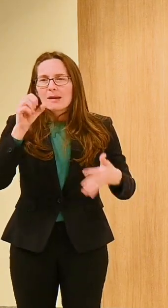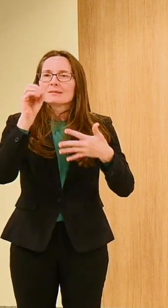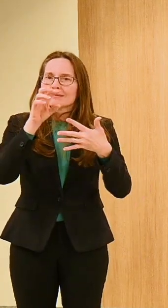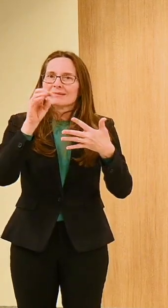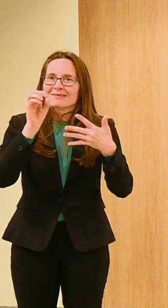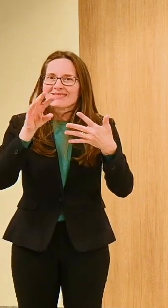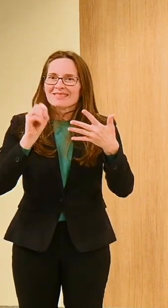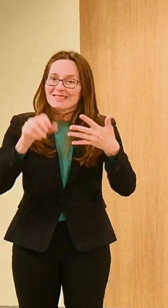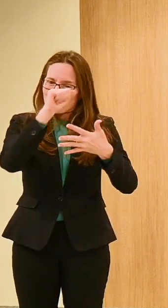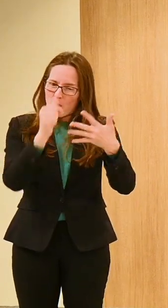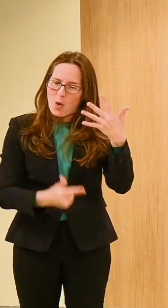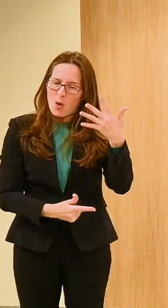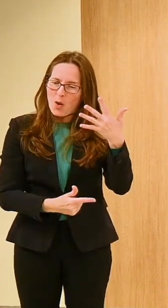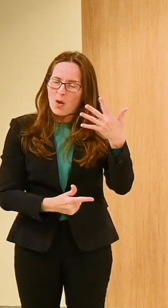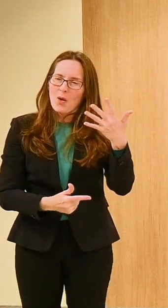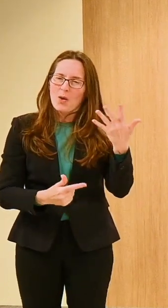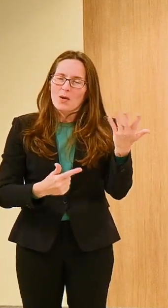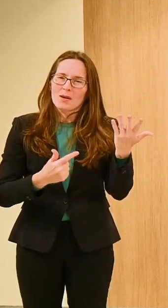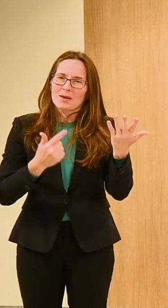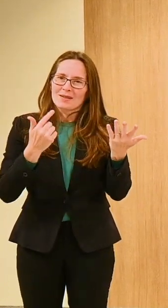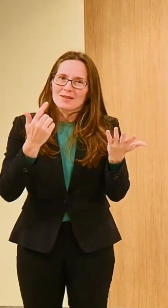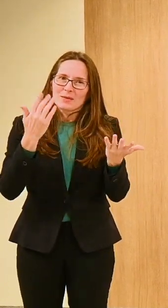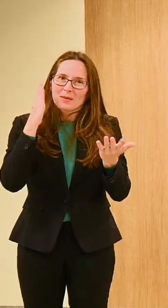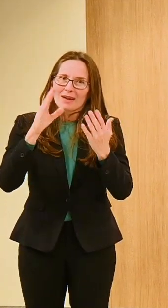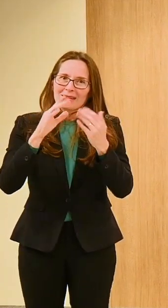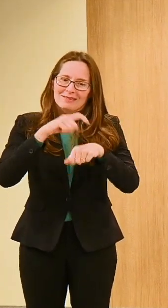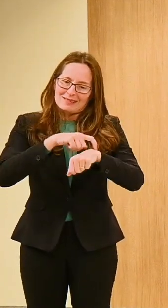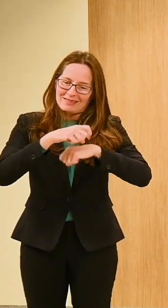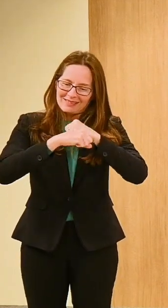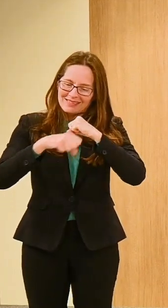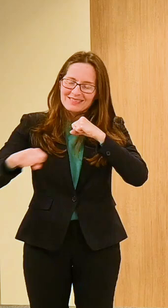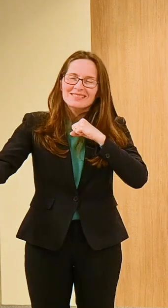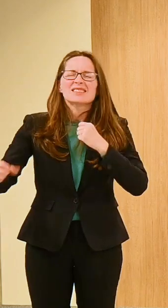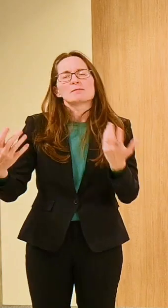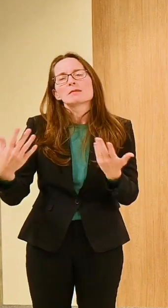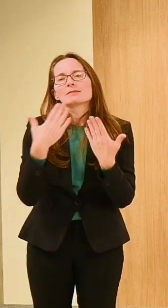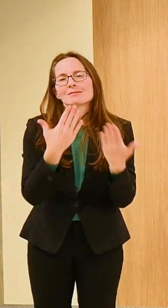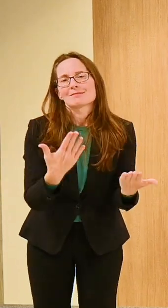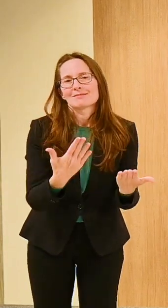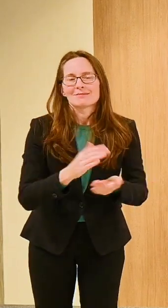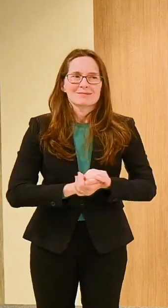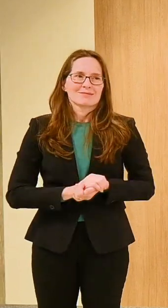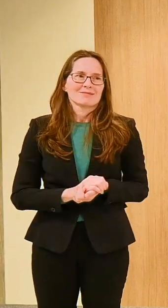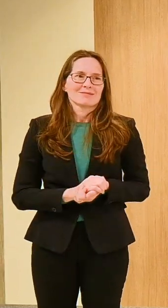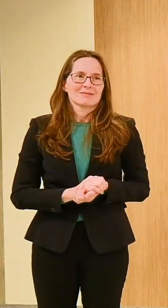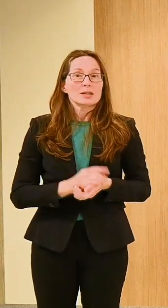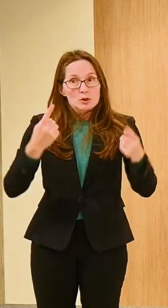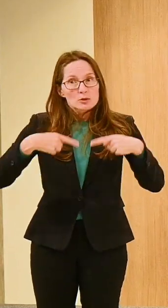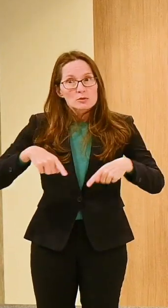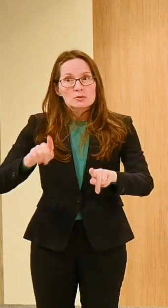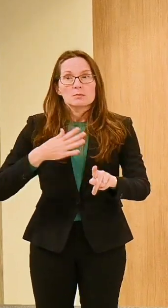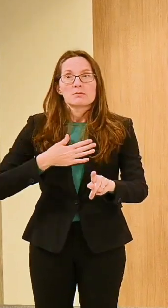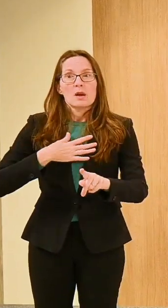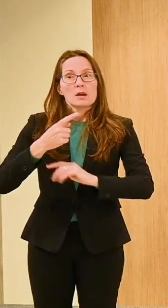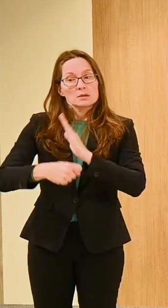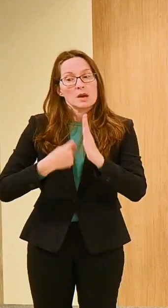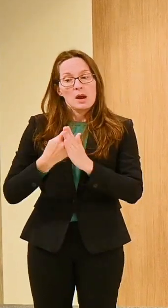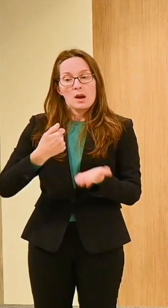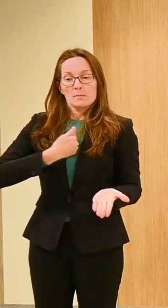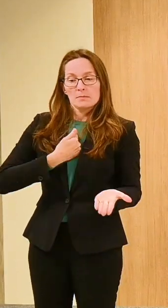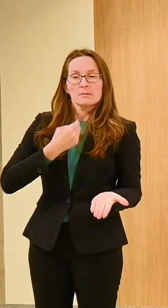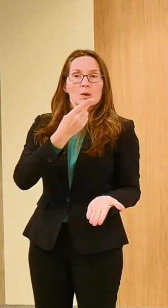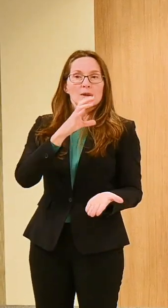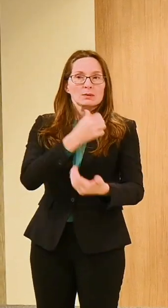you. Now, during my time as your county executive, my team has committed more than $12